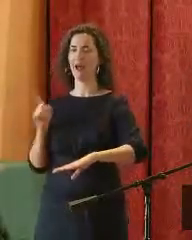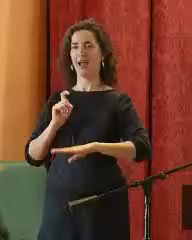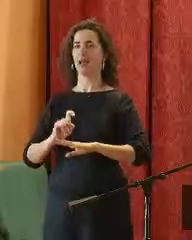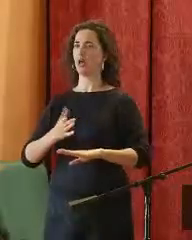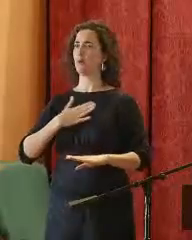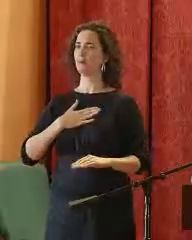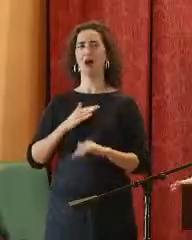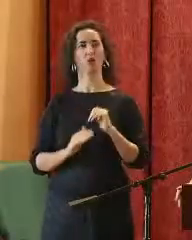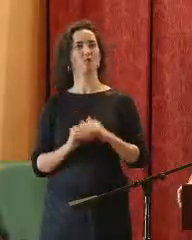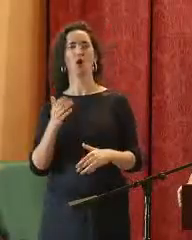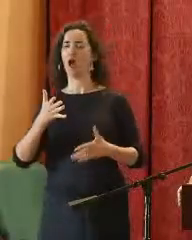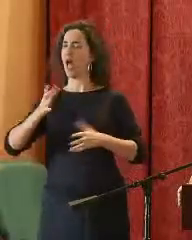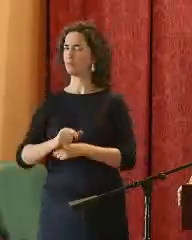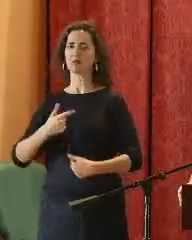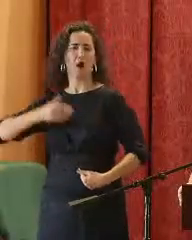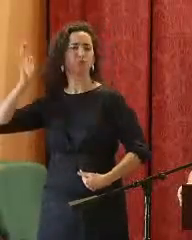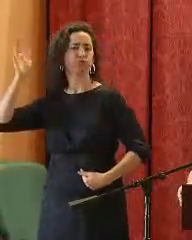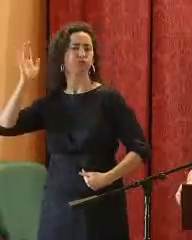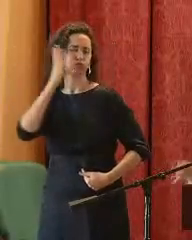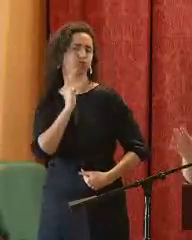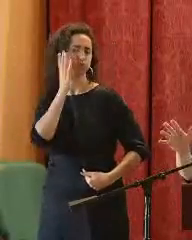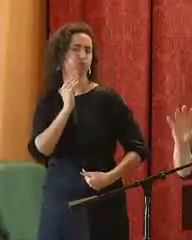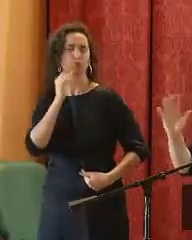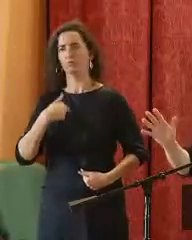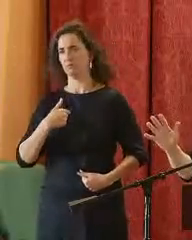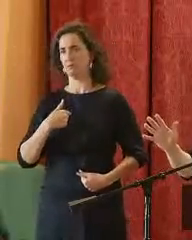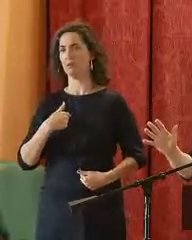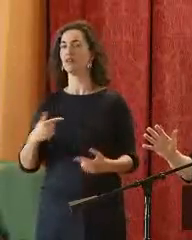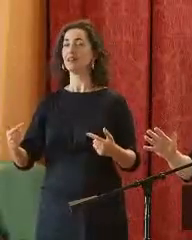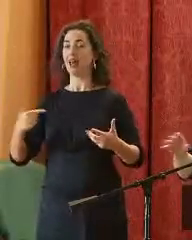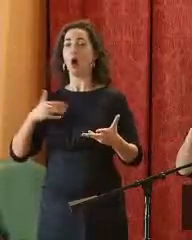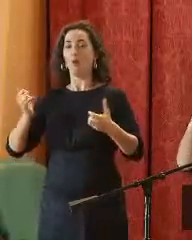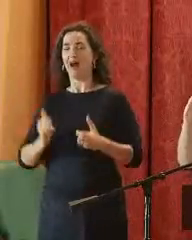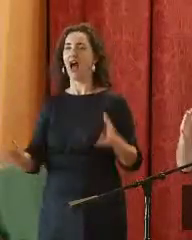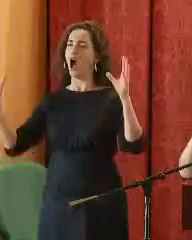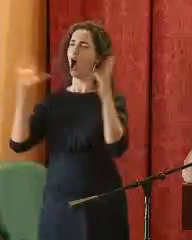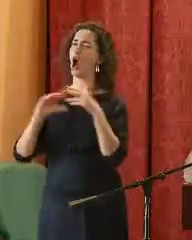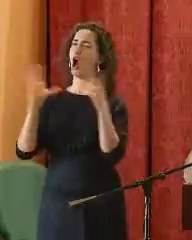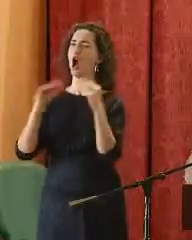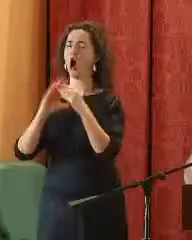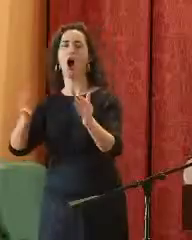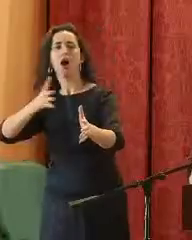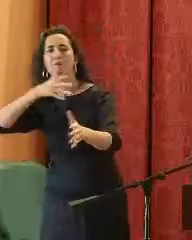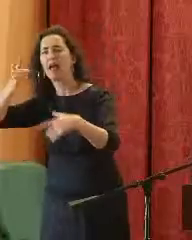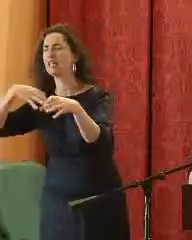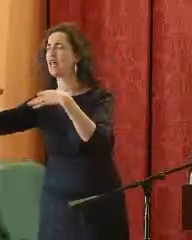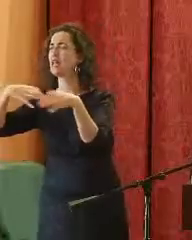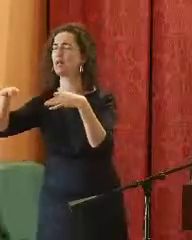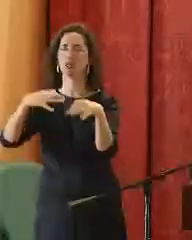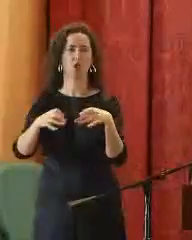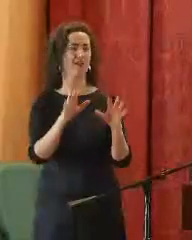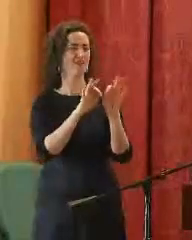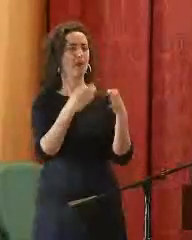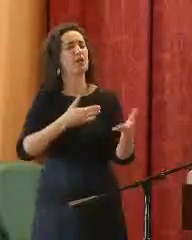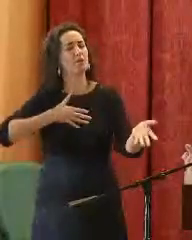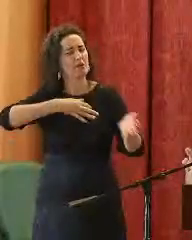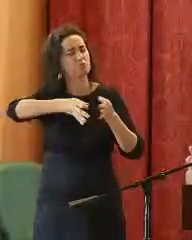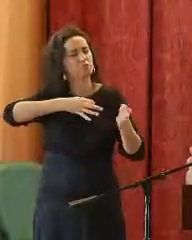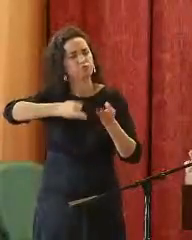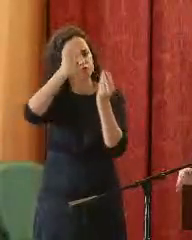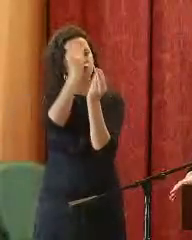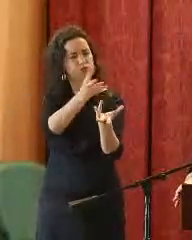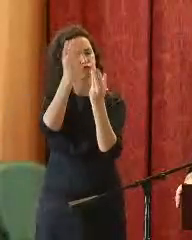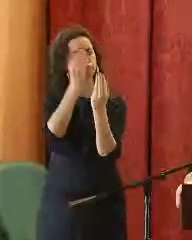my comfortable spot. I want to get up and I want to say all the things and tell the parents everything and talk to these families and pass on